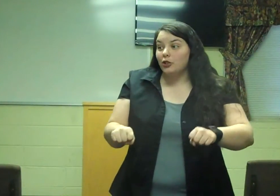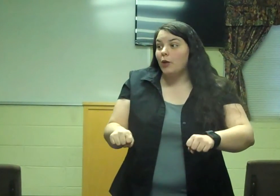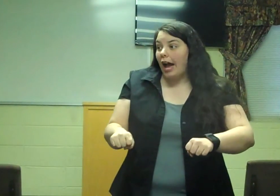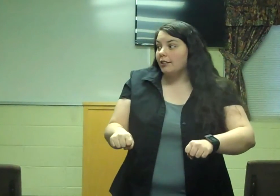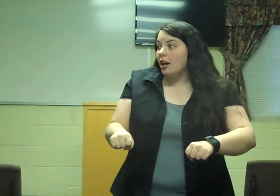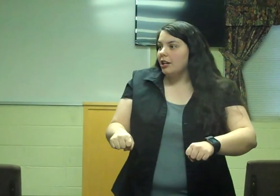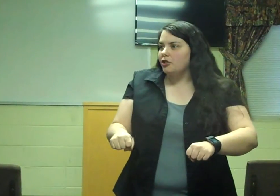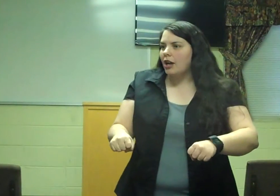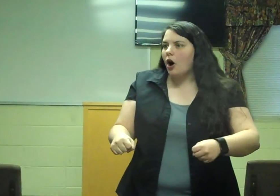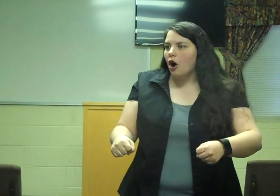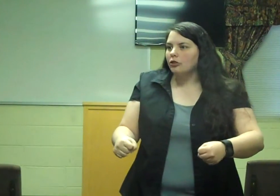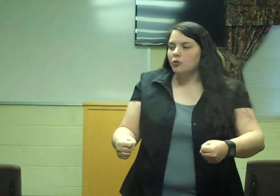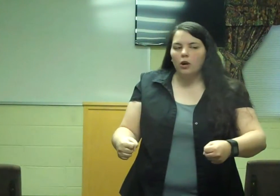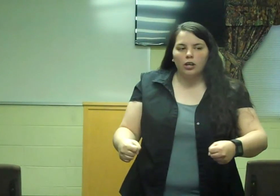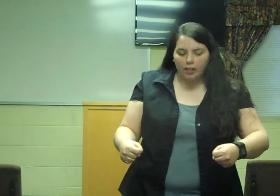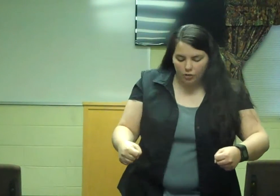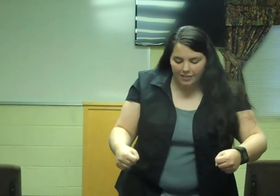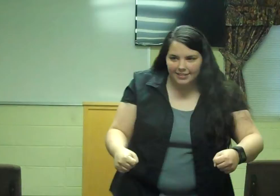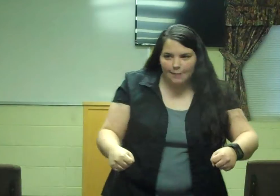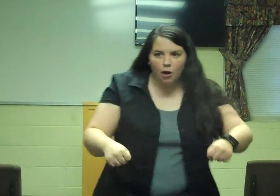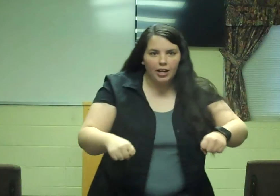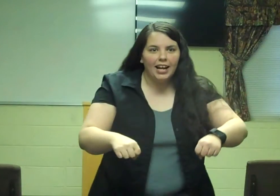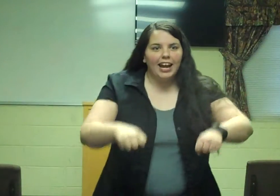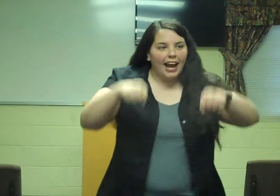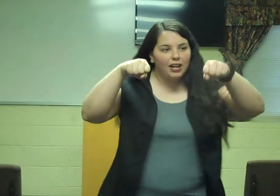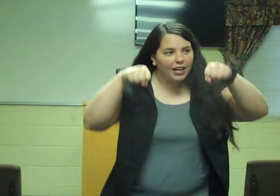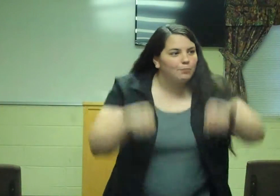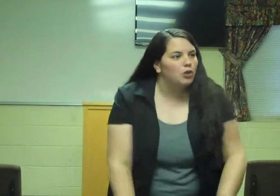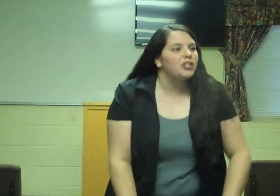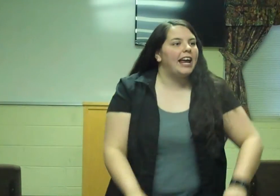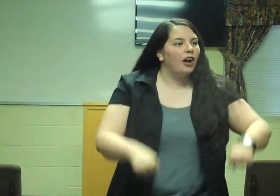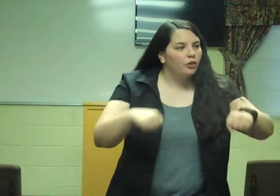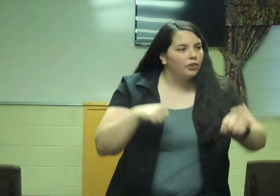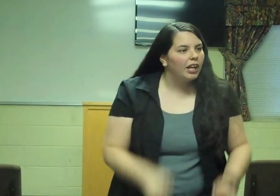do that? Because you know how hard those were. You have to step on it and you had to push it down.